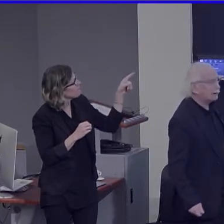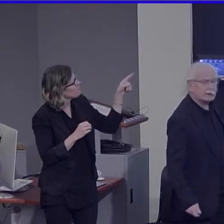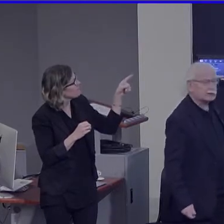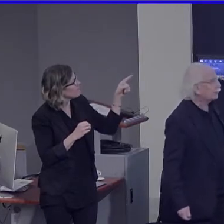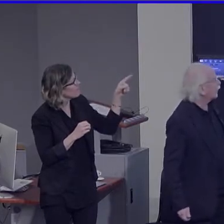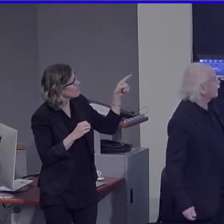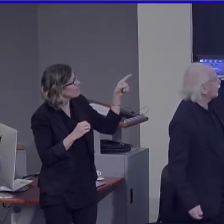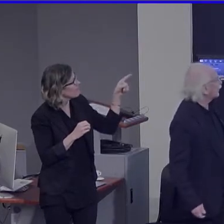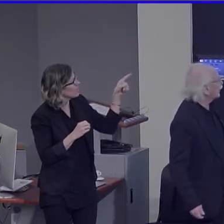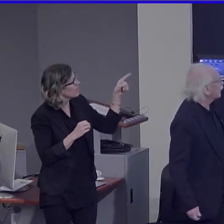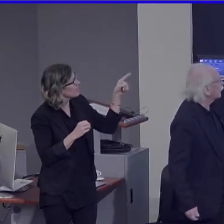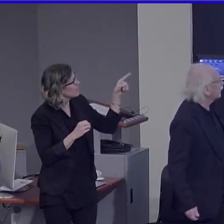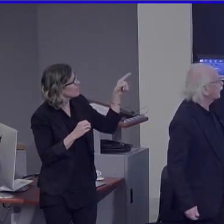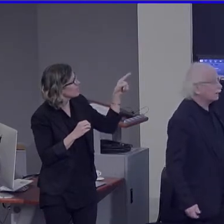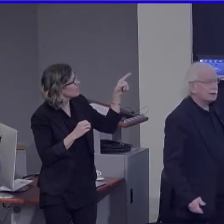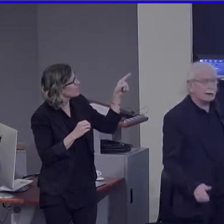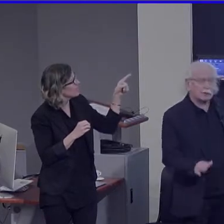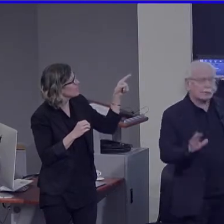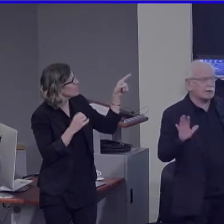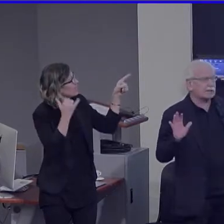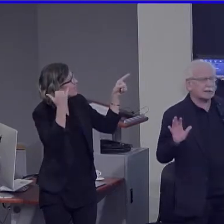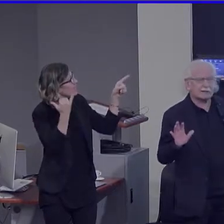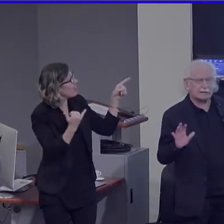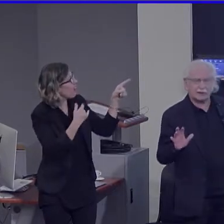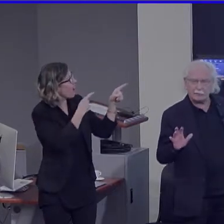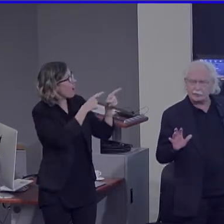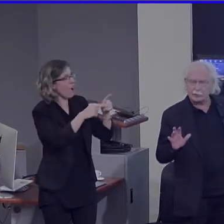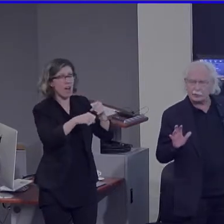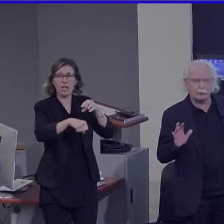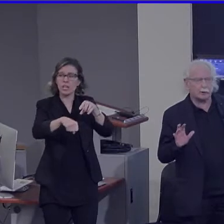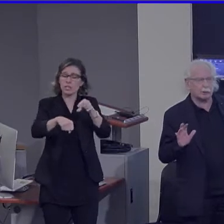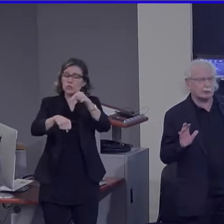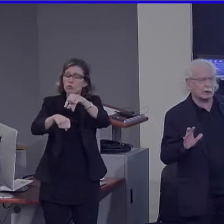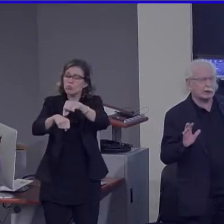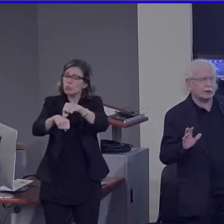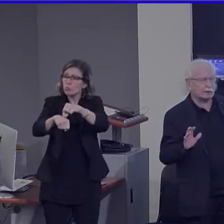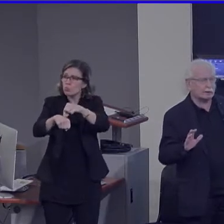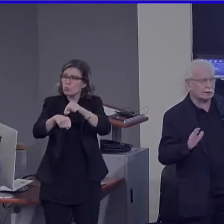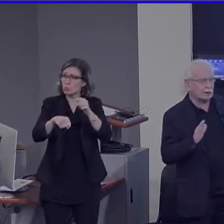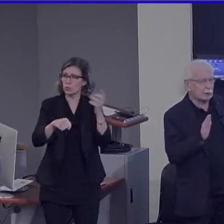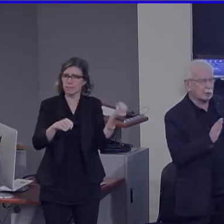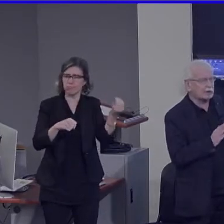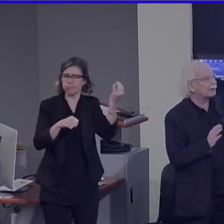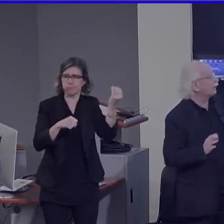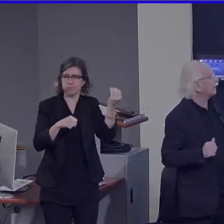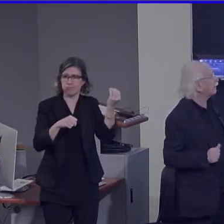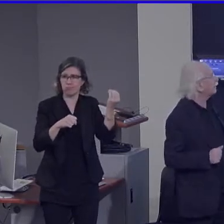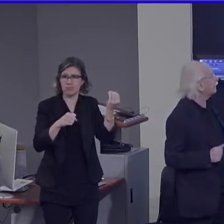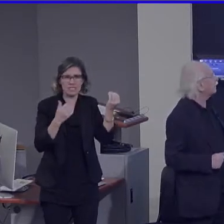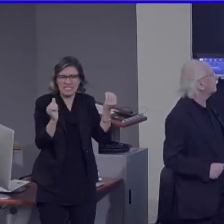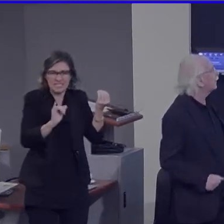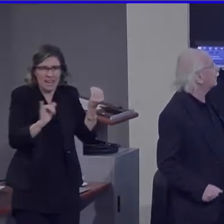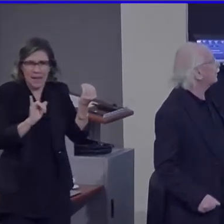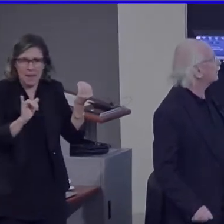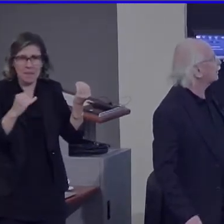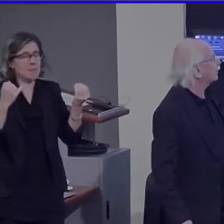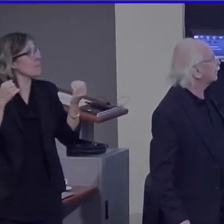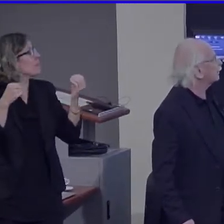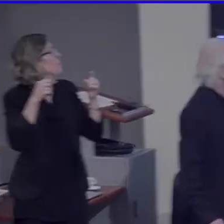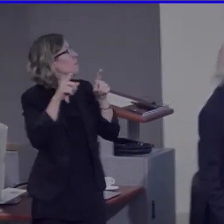And here is experimental grasping, and it will be exactly the same. If we could hear it, it will be the same.